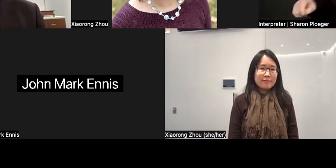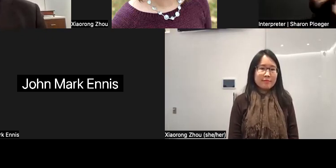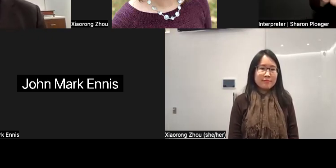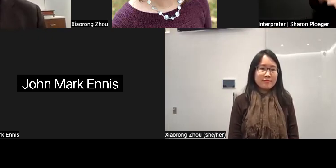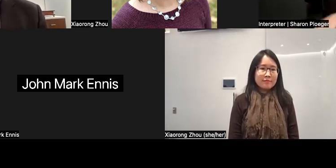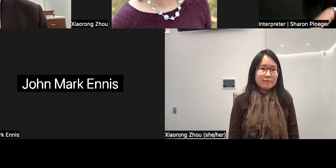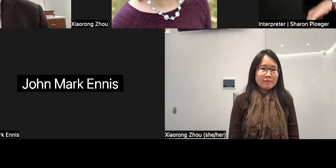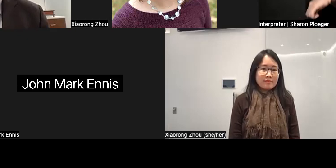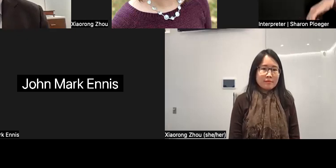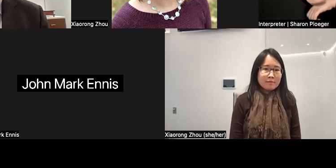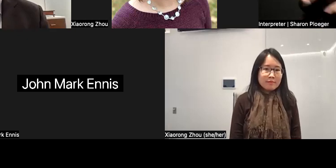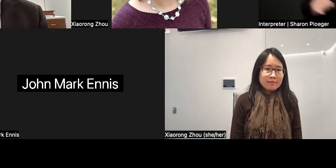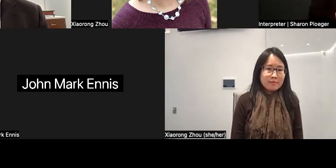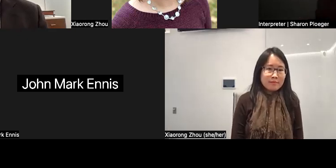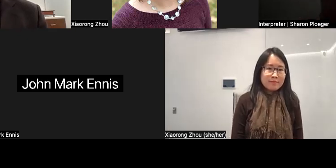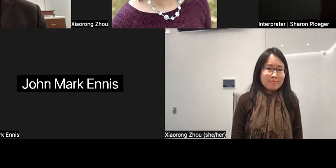neutral?